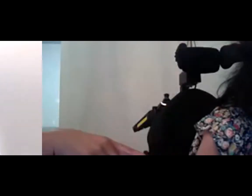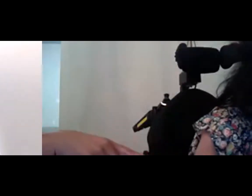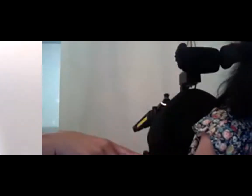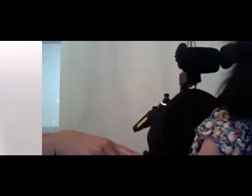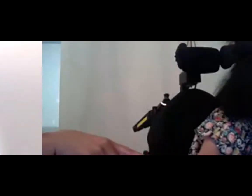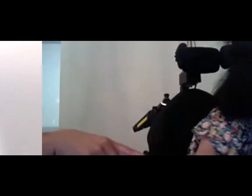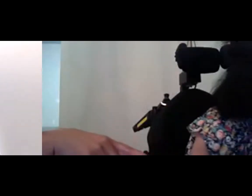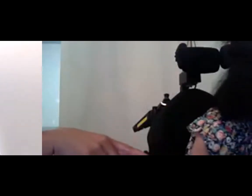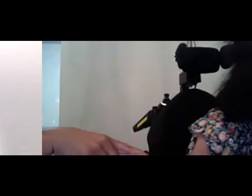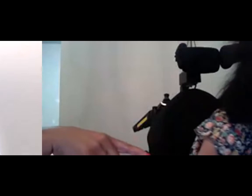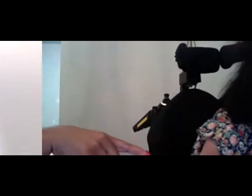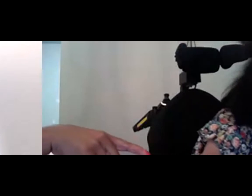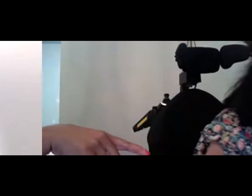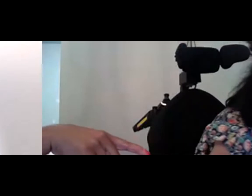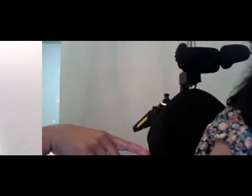Public health.